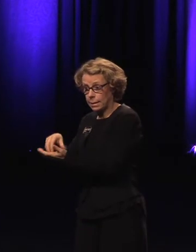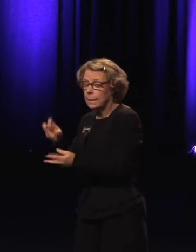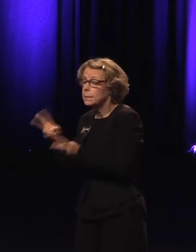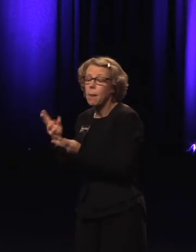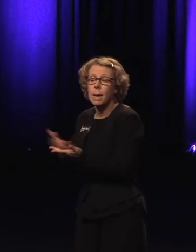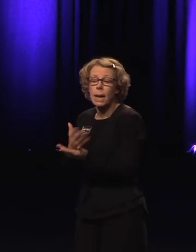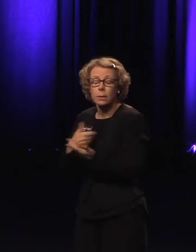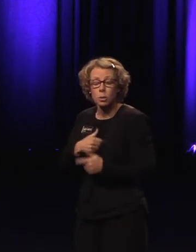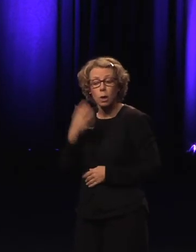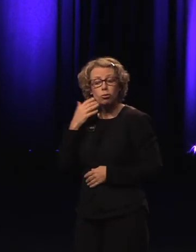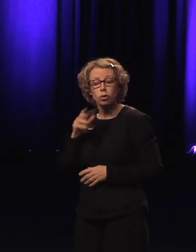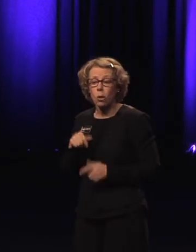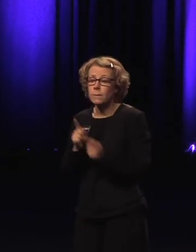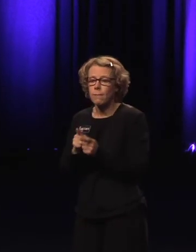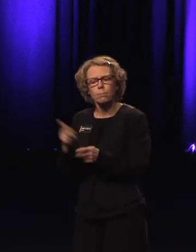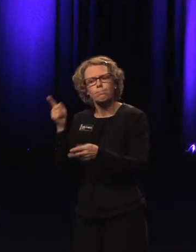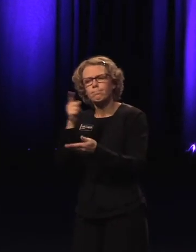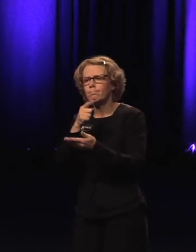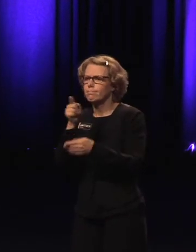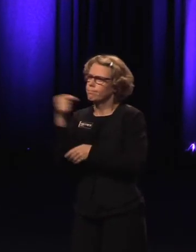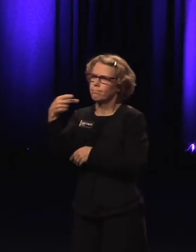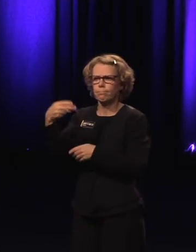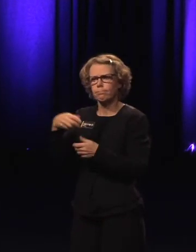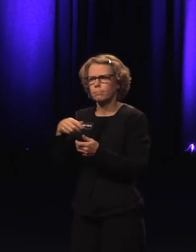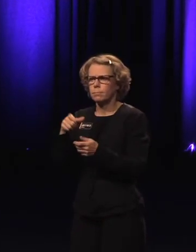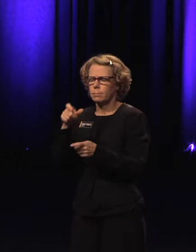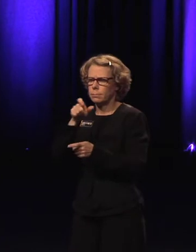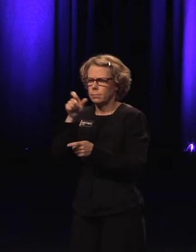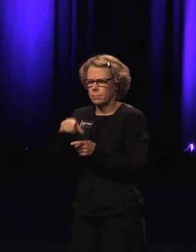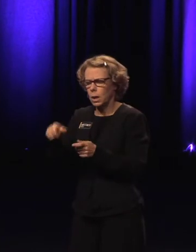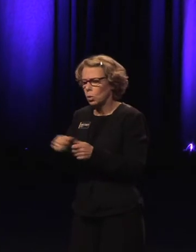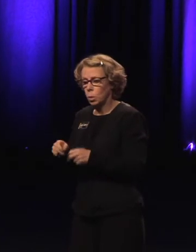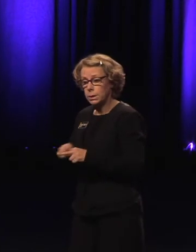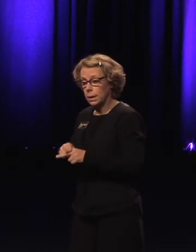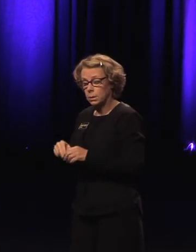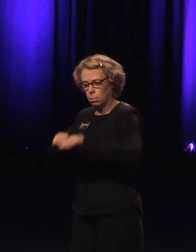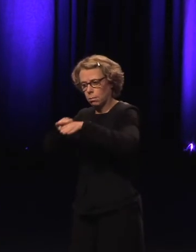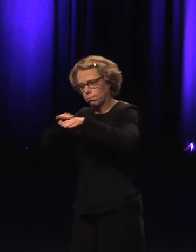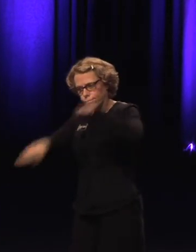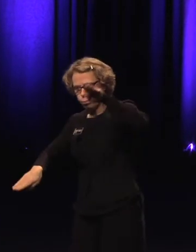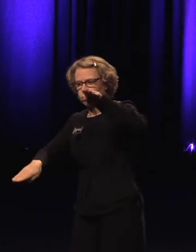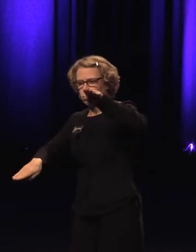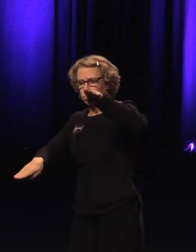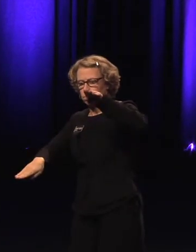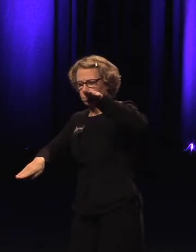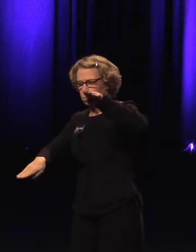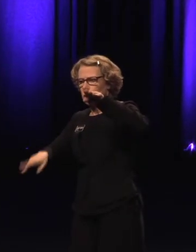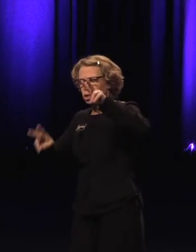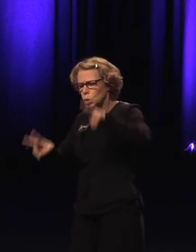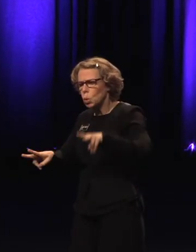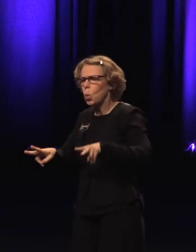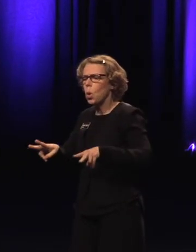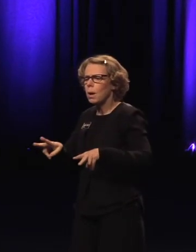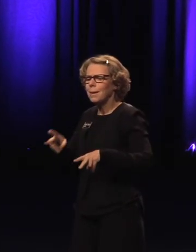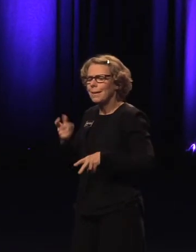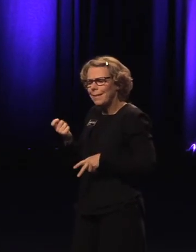countries, it was as if I was in two different countries. So little was the impact on the ground.